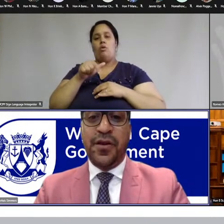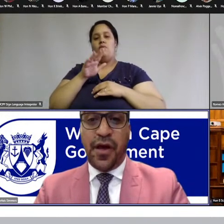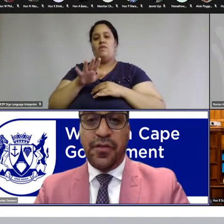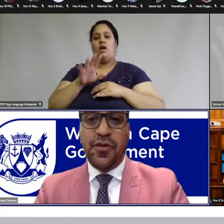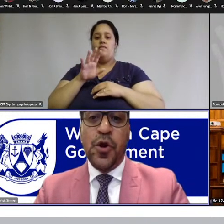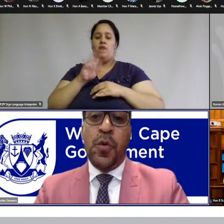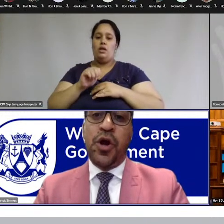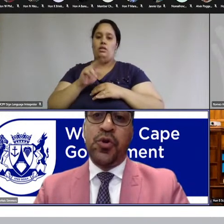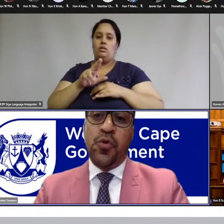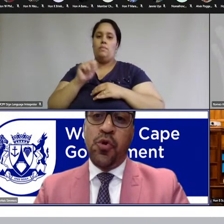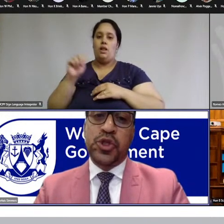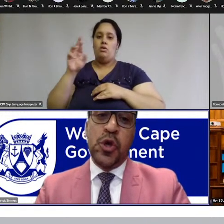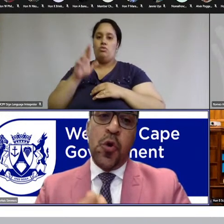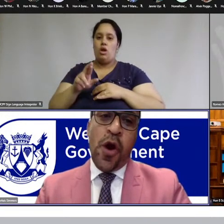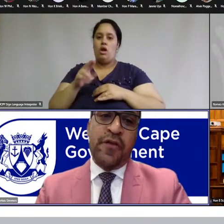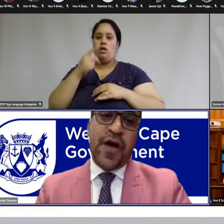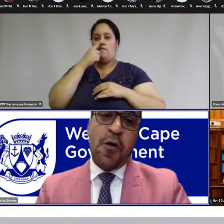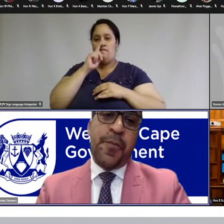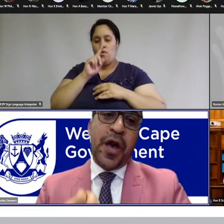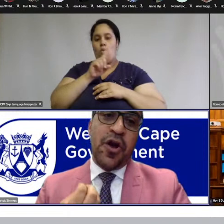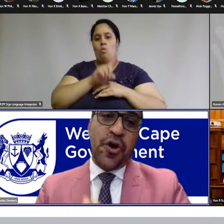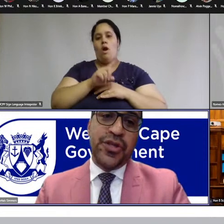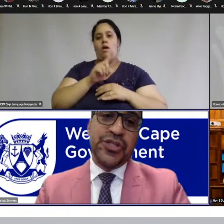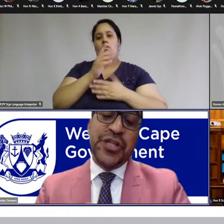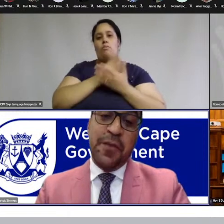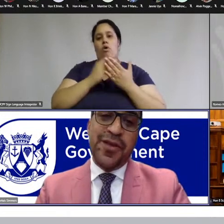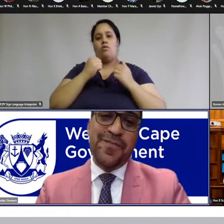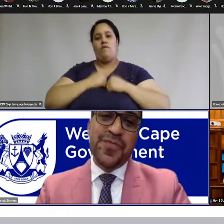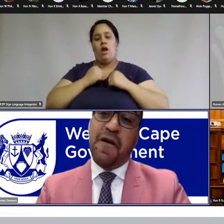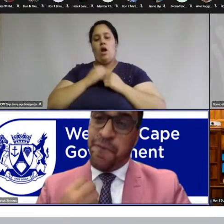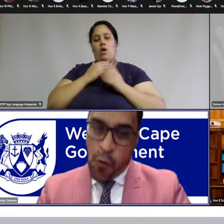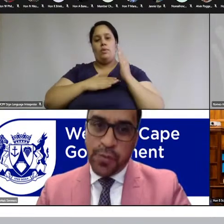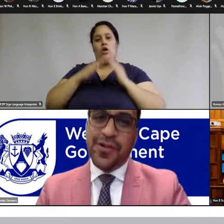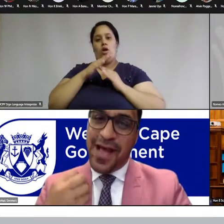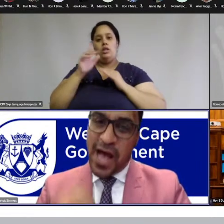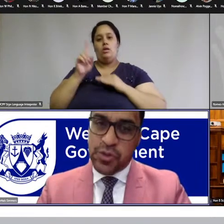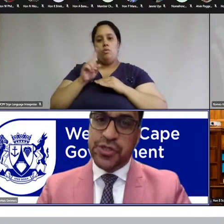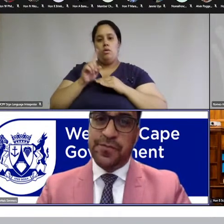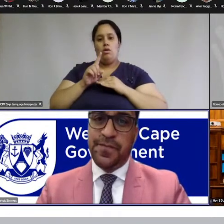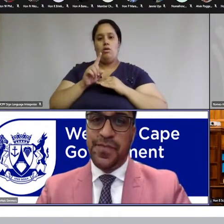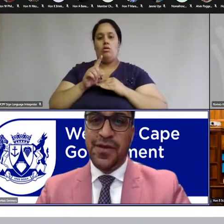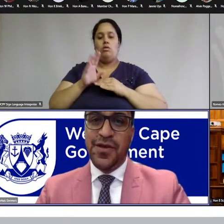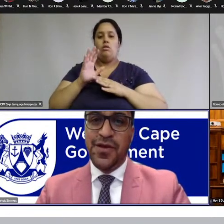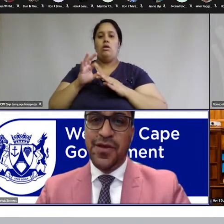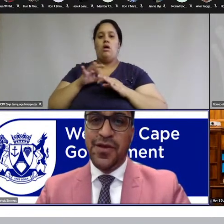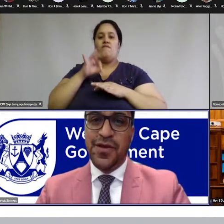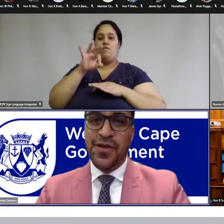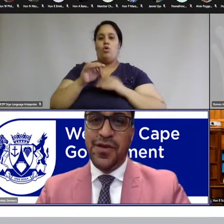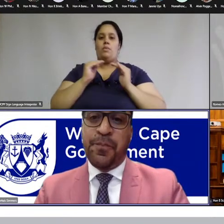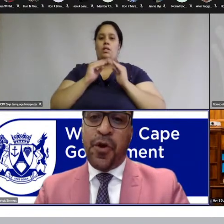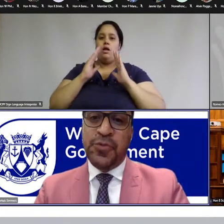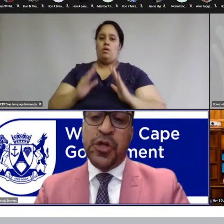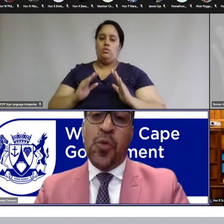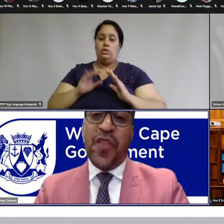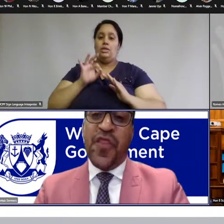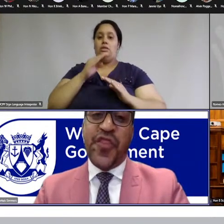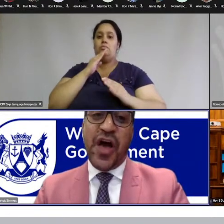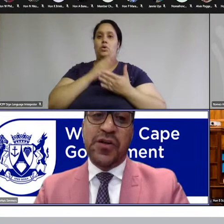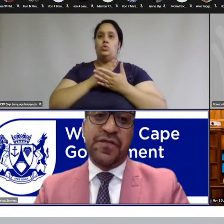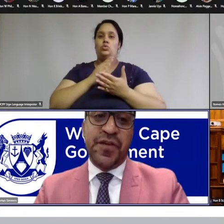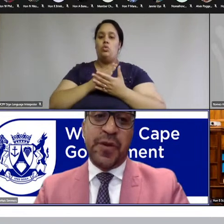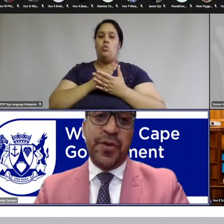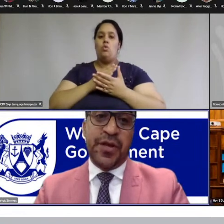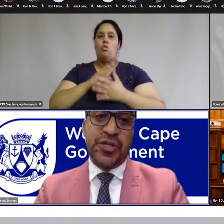49.58 million rand, will go towards one of our priorities, namely affordable housing. This will ensure that